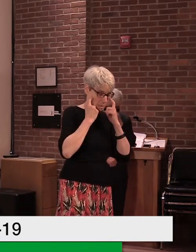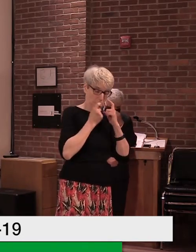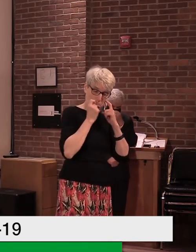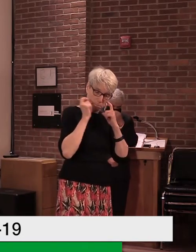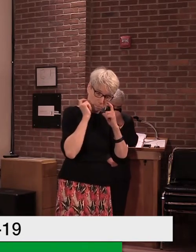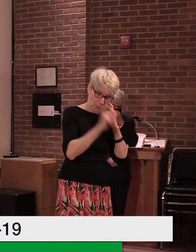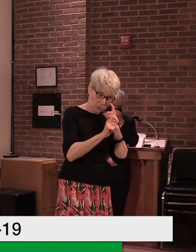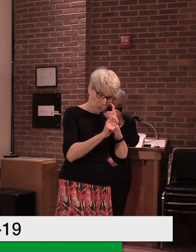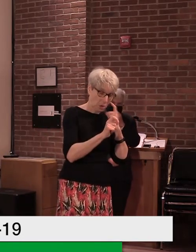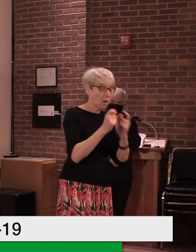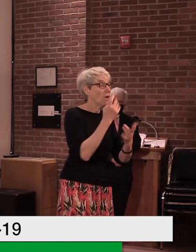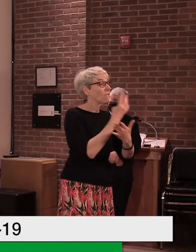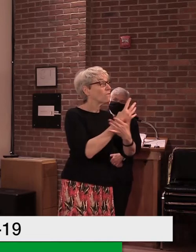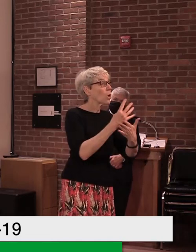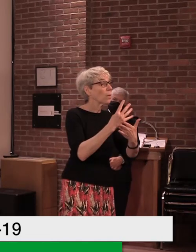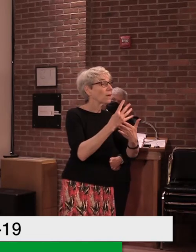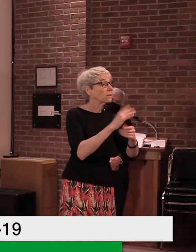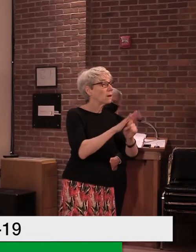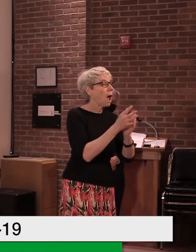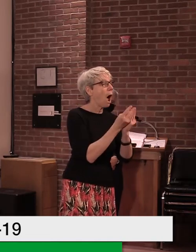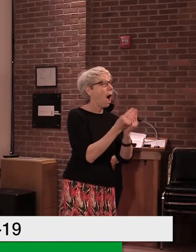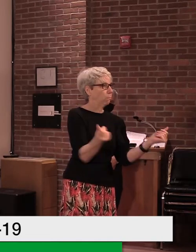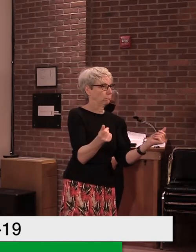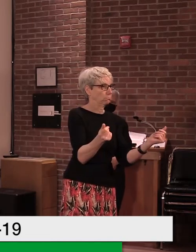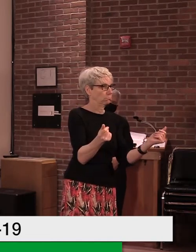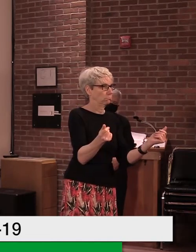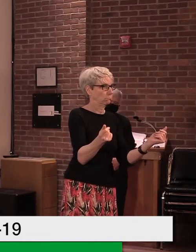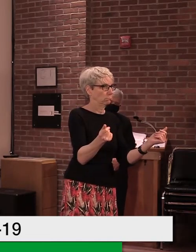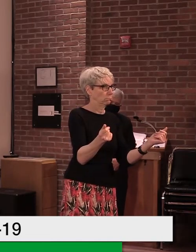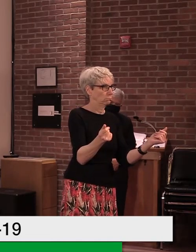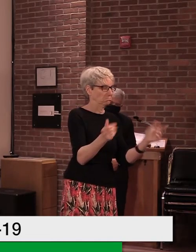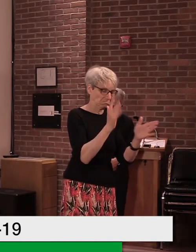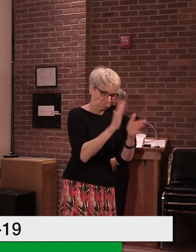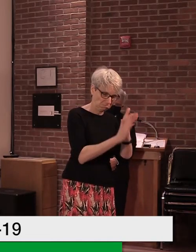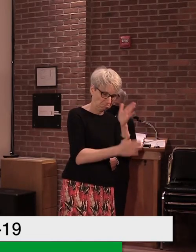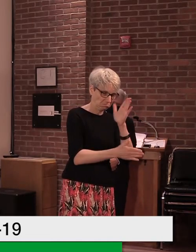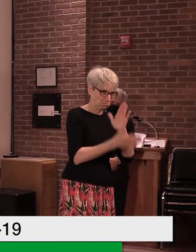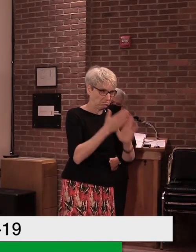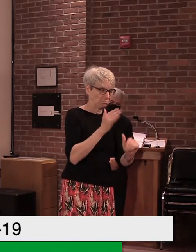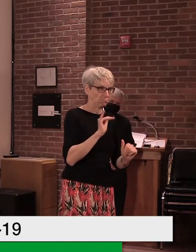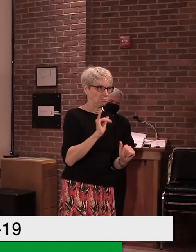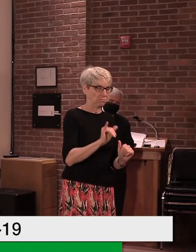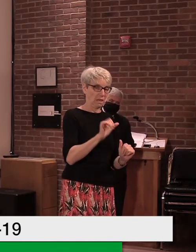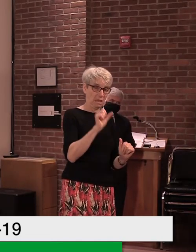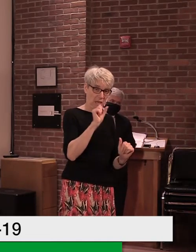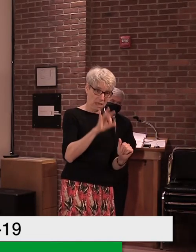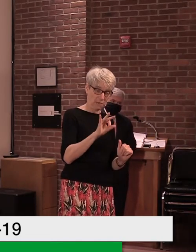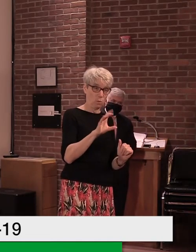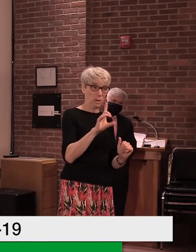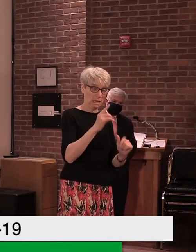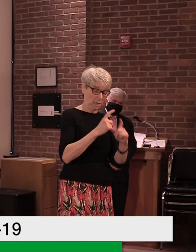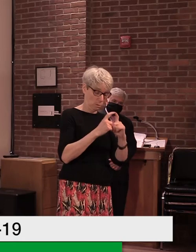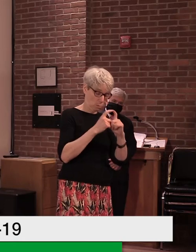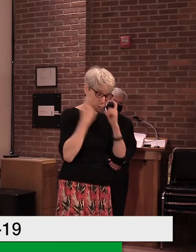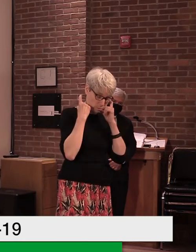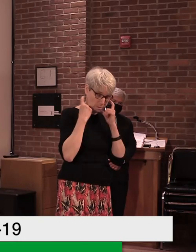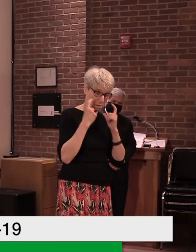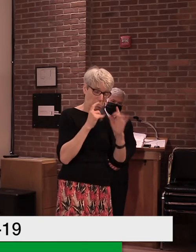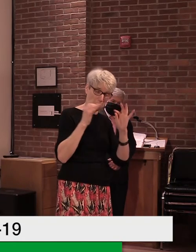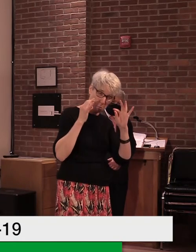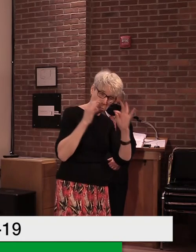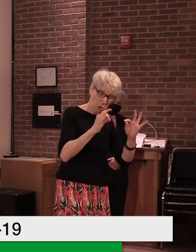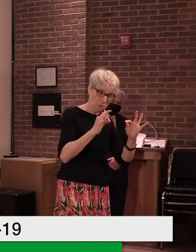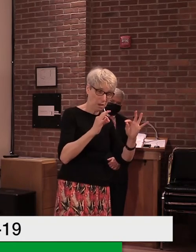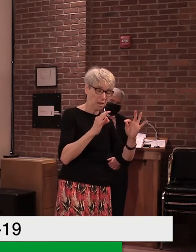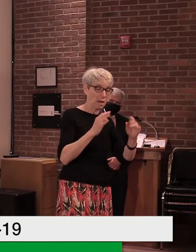in 4 weeks. So if we did all that and after 4 weeks we didn't stamp it out, should we